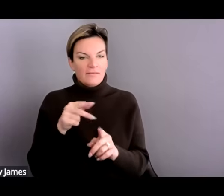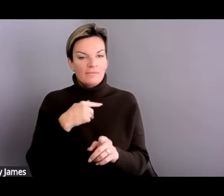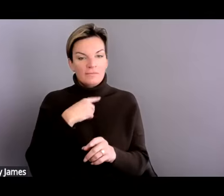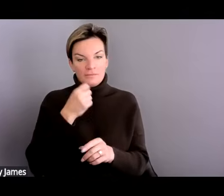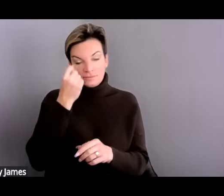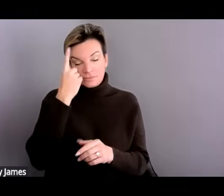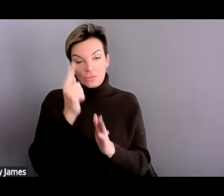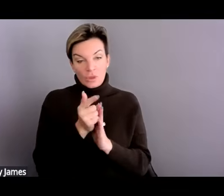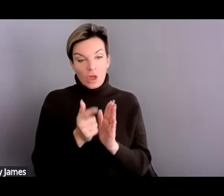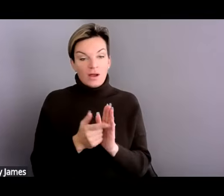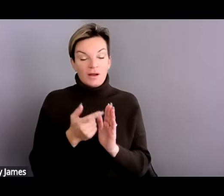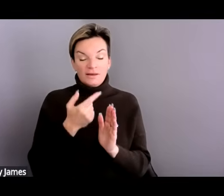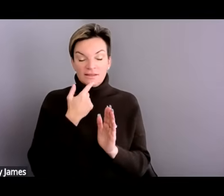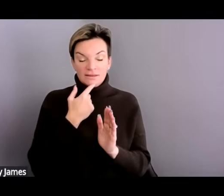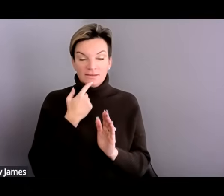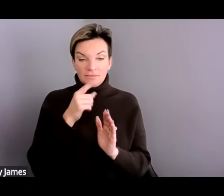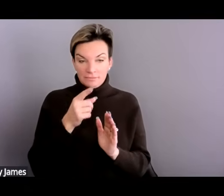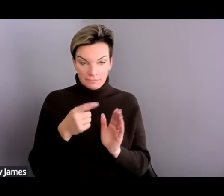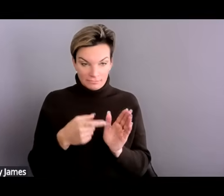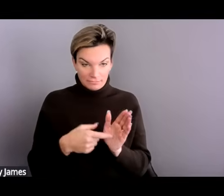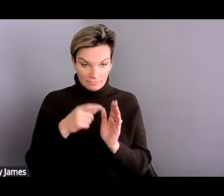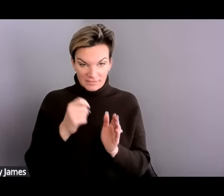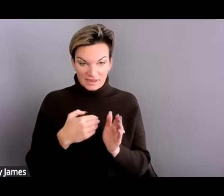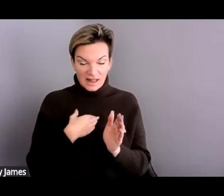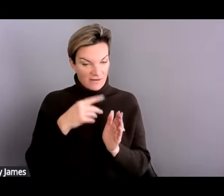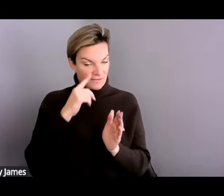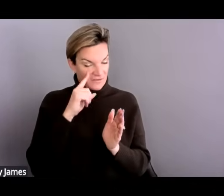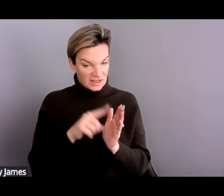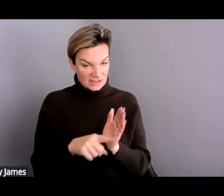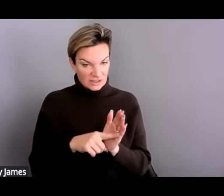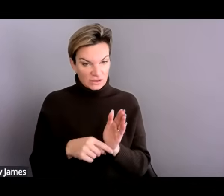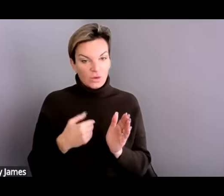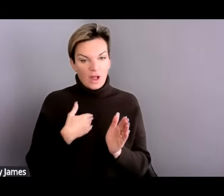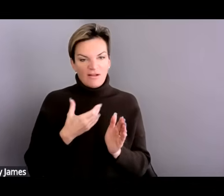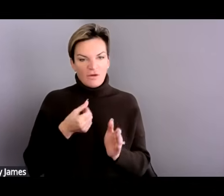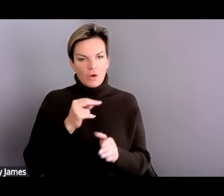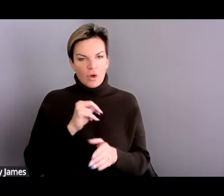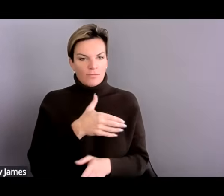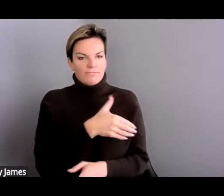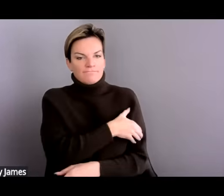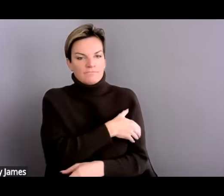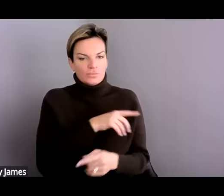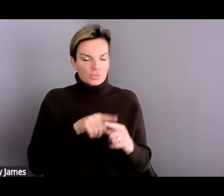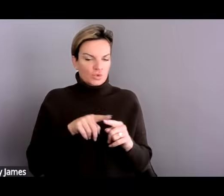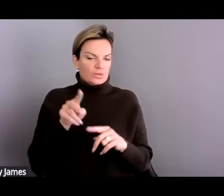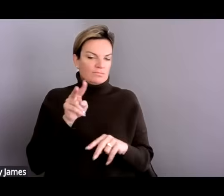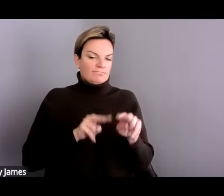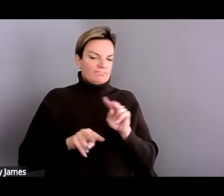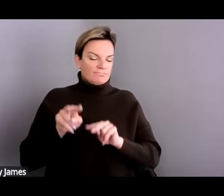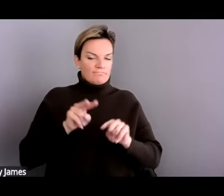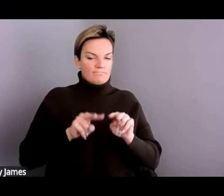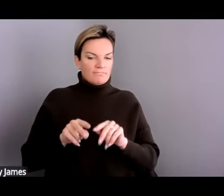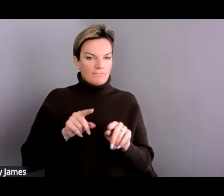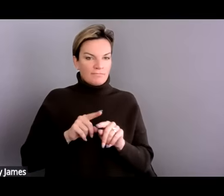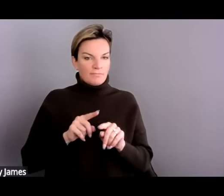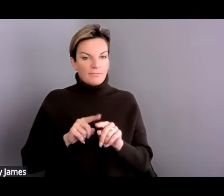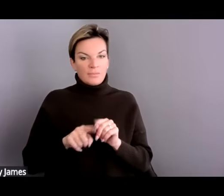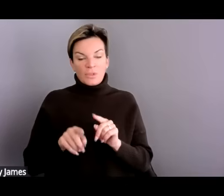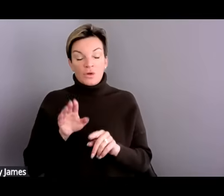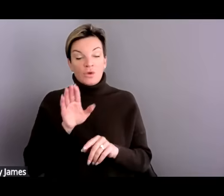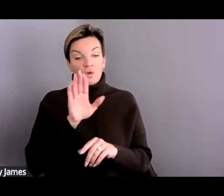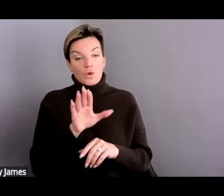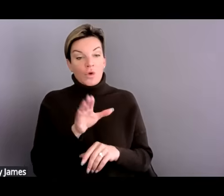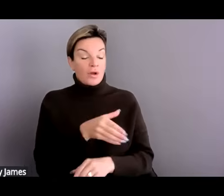have to investigate and you have discretion in how you investigate. But you do not have discretion